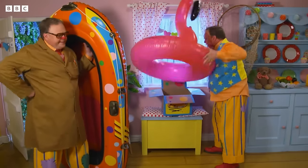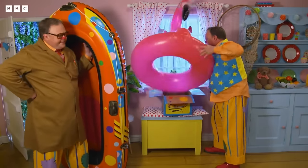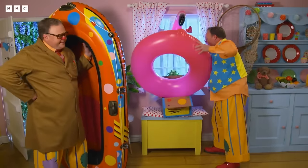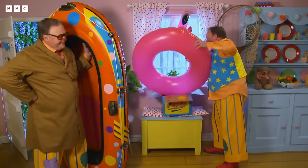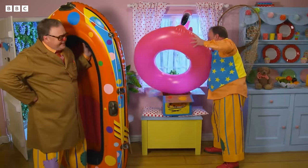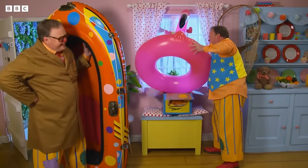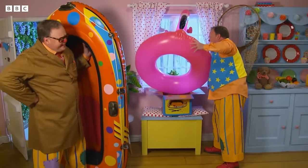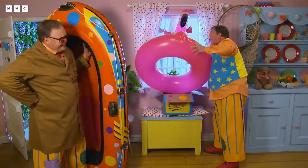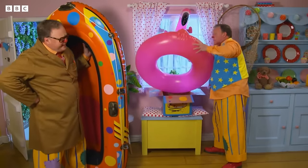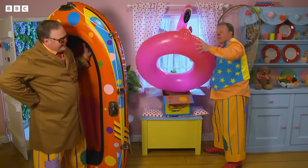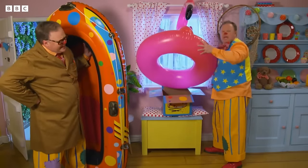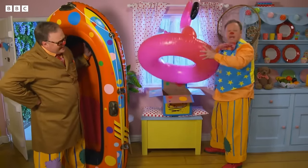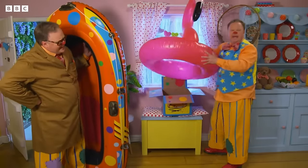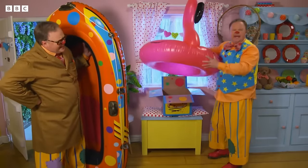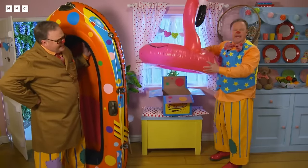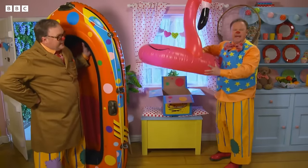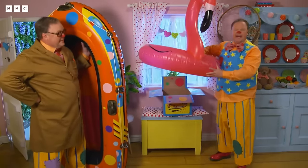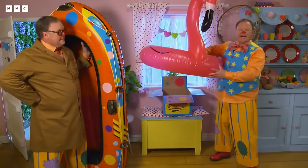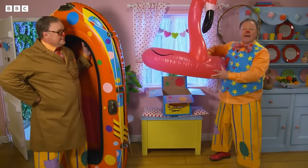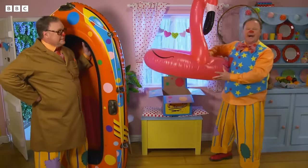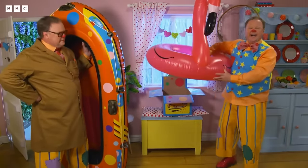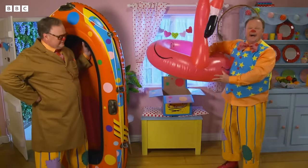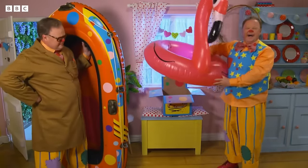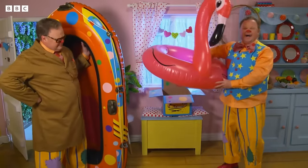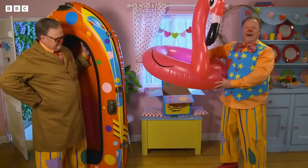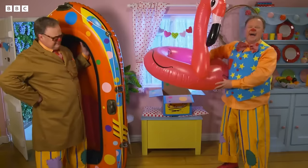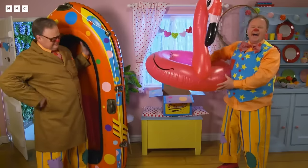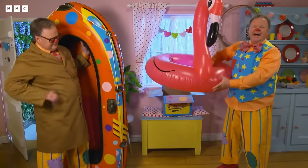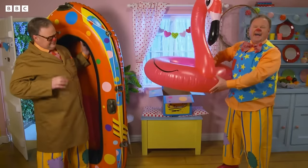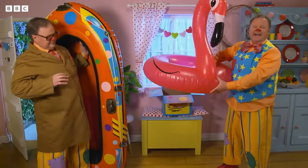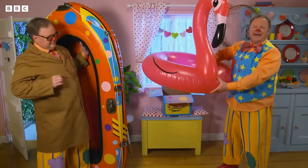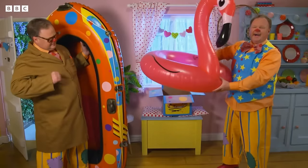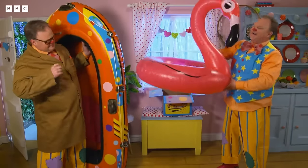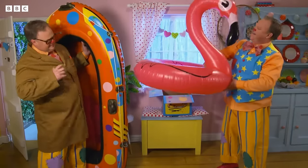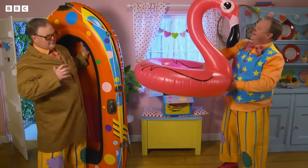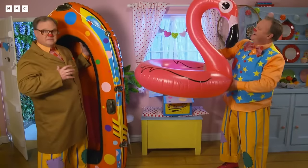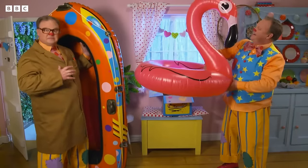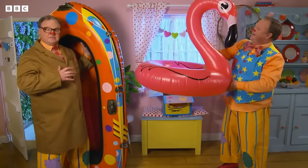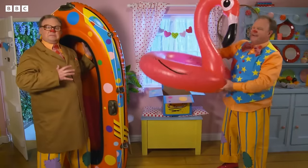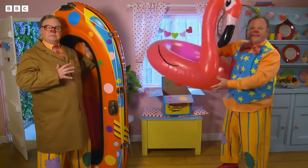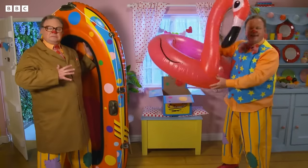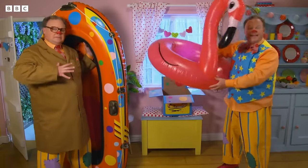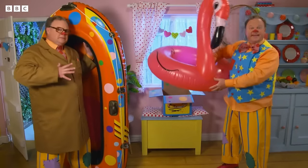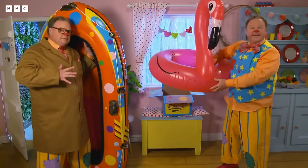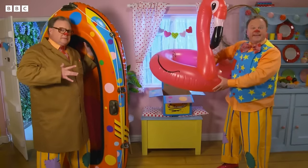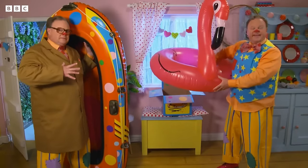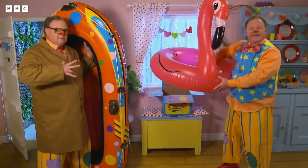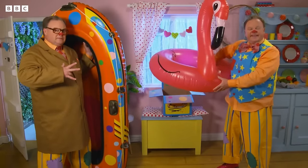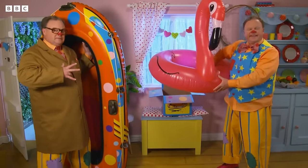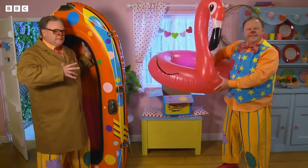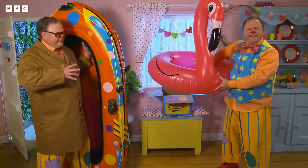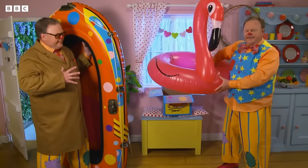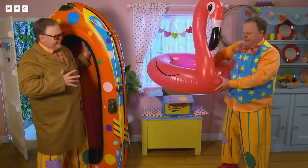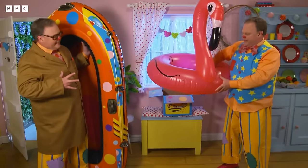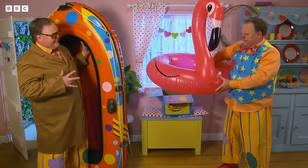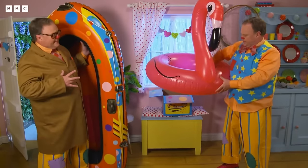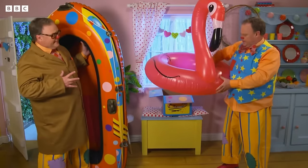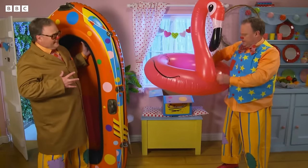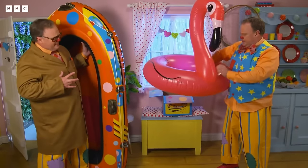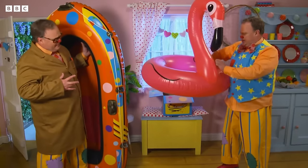You are funny, Mr. Tumble. I know. You need to take the air out of the flamingo before putting